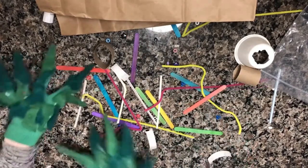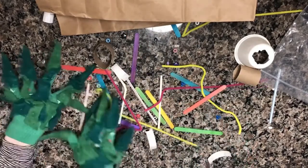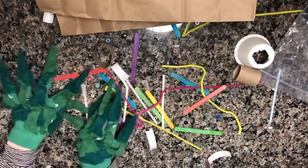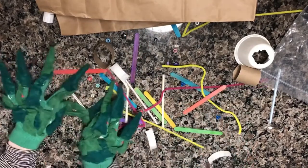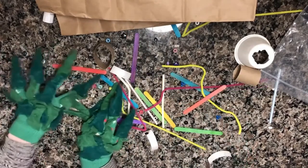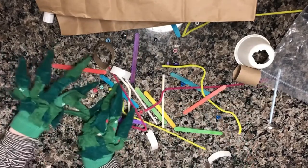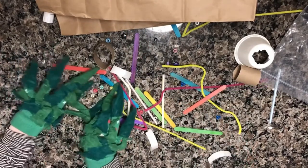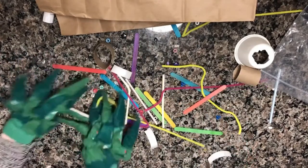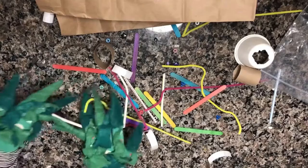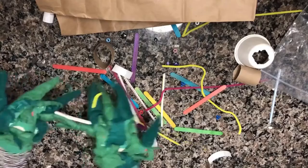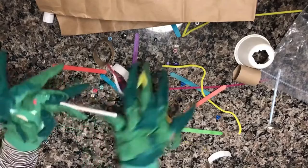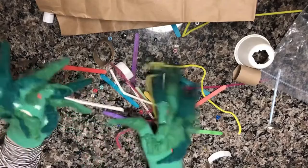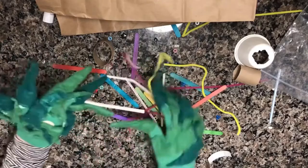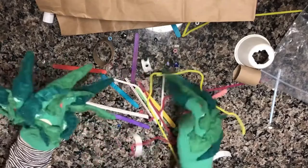Ooh, this one's kind of bendy.